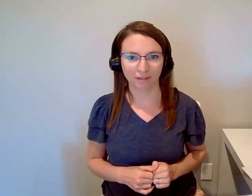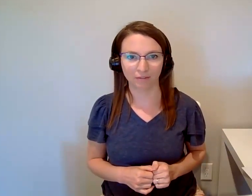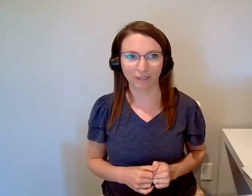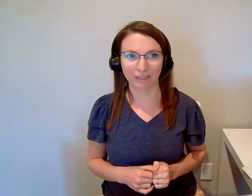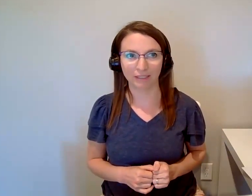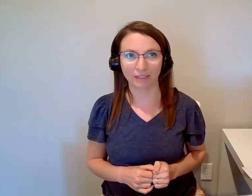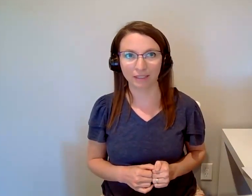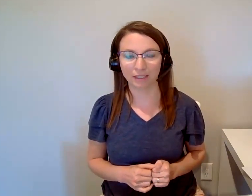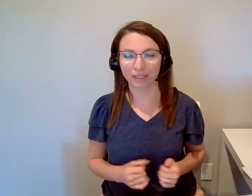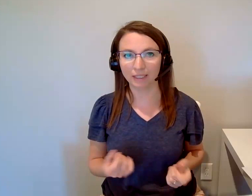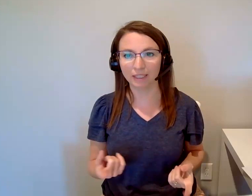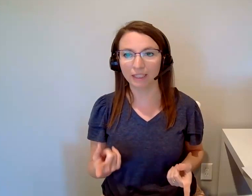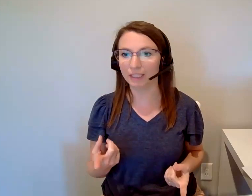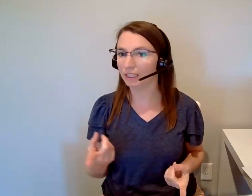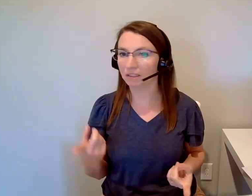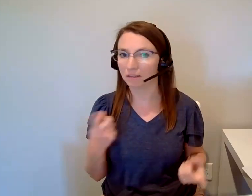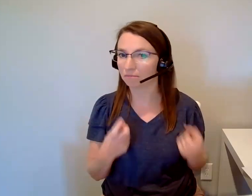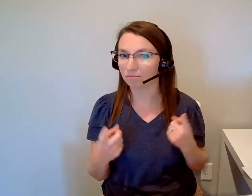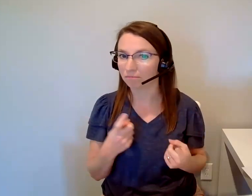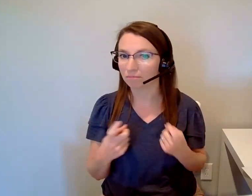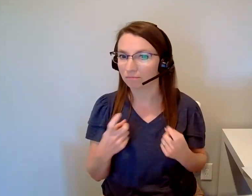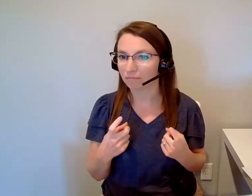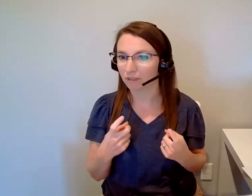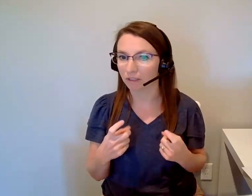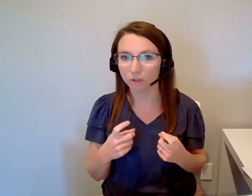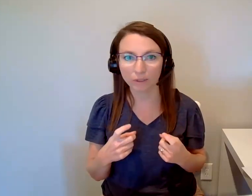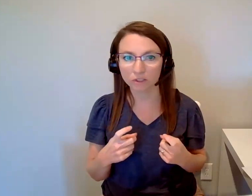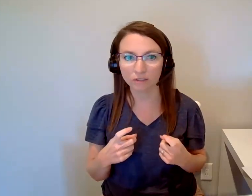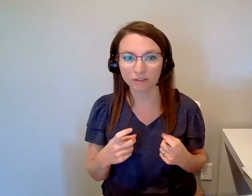All right. Any other questions?